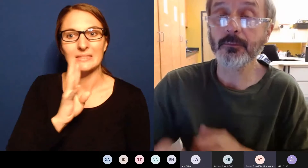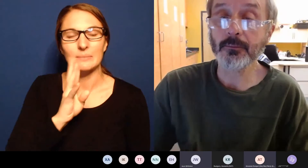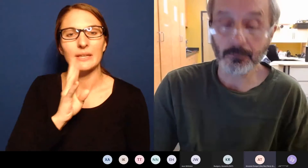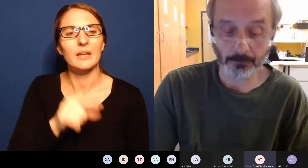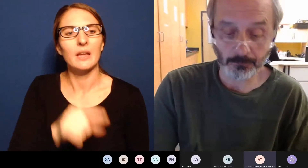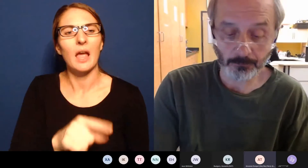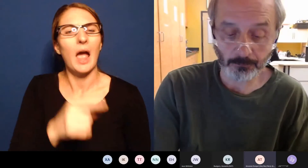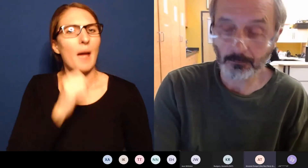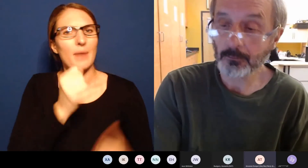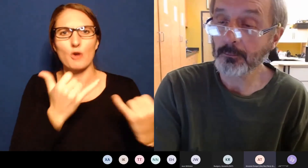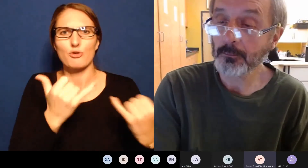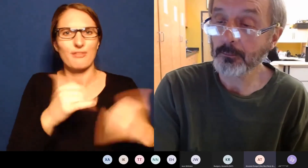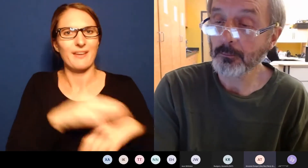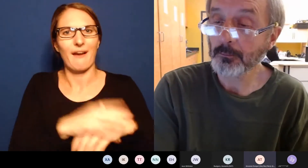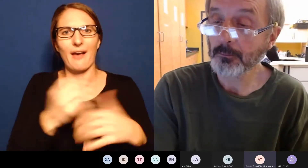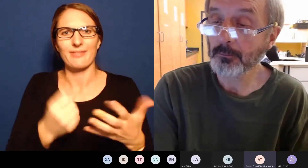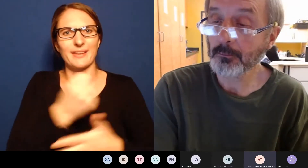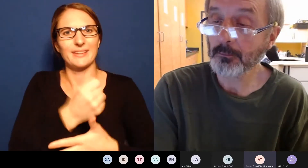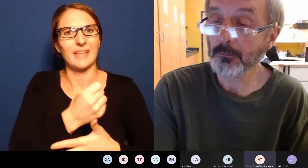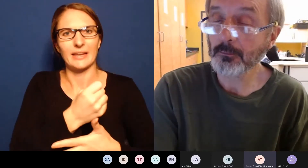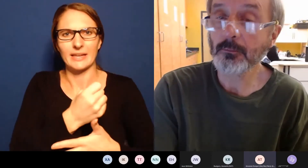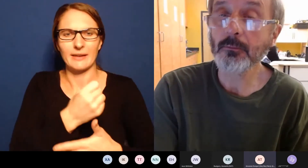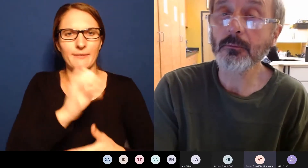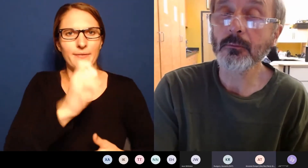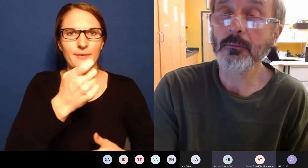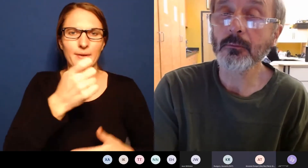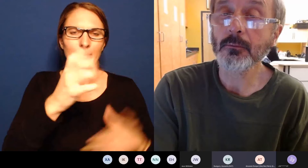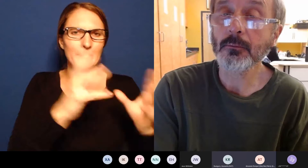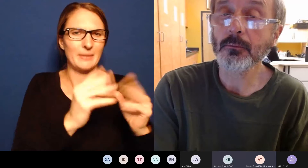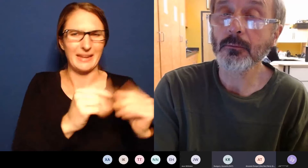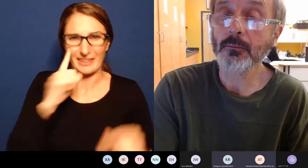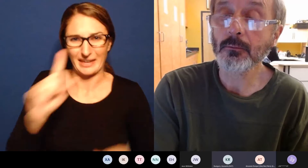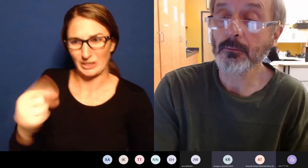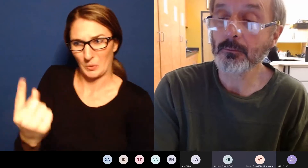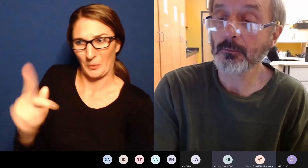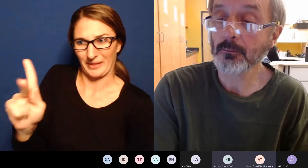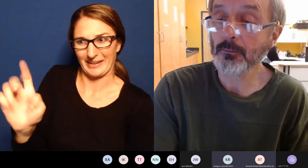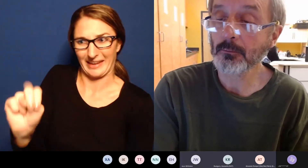committee. I don't know who's left, who is besides Ken at this point. Yeah.